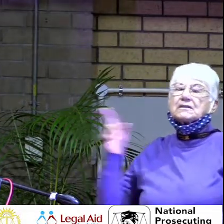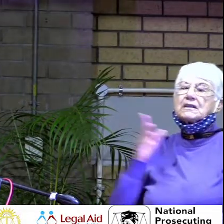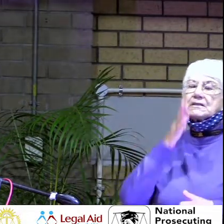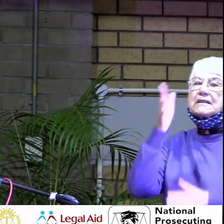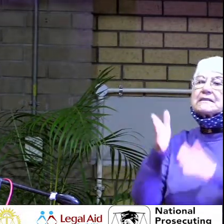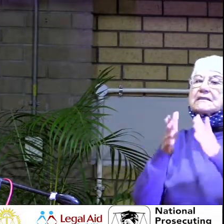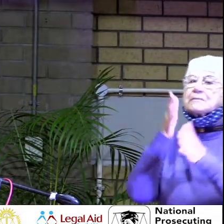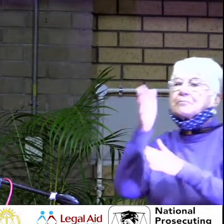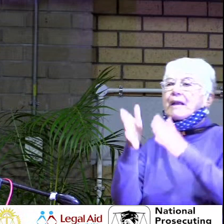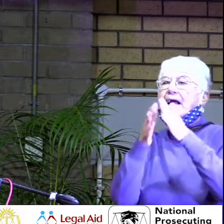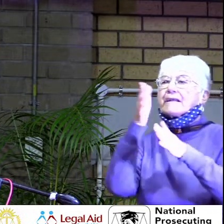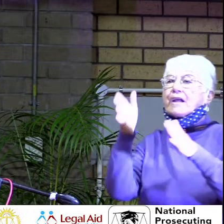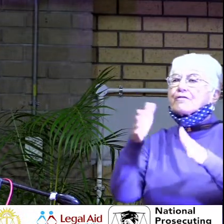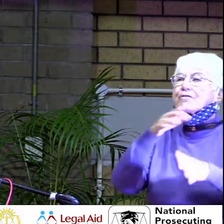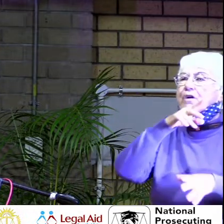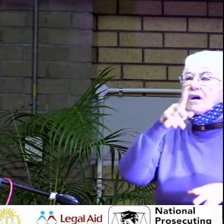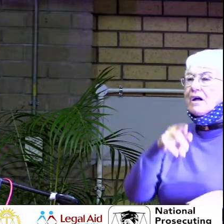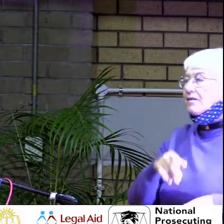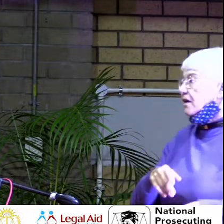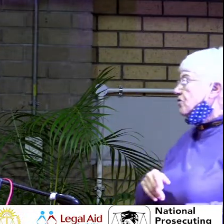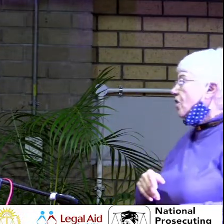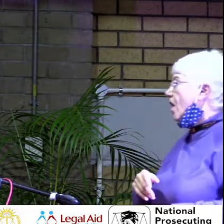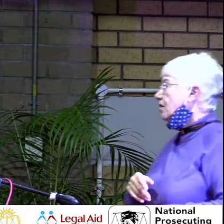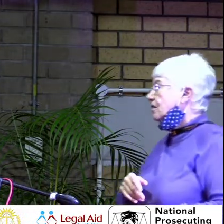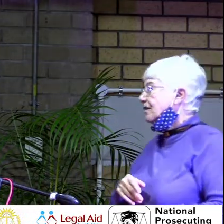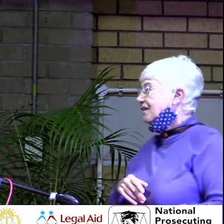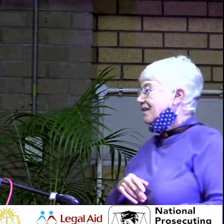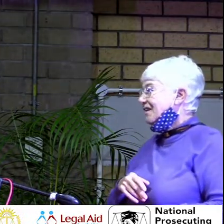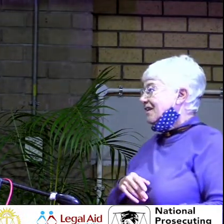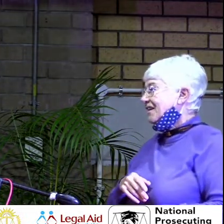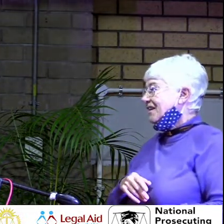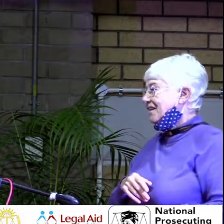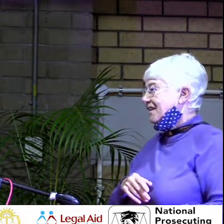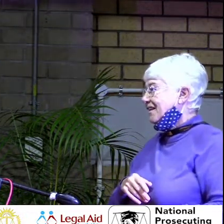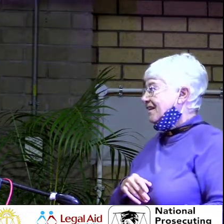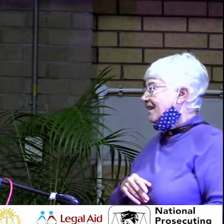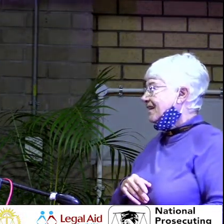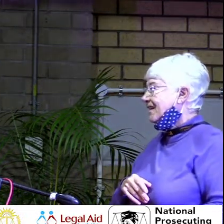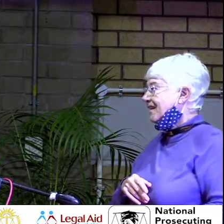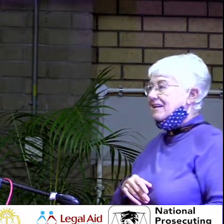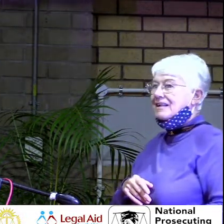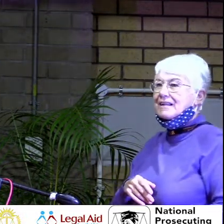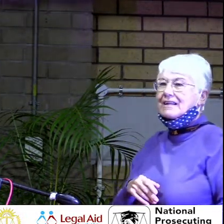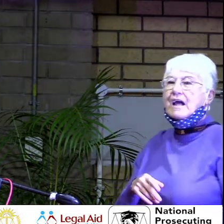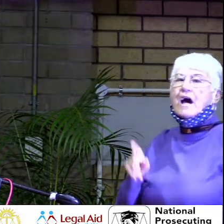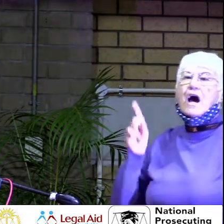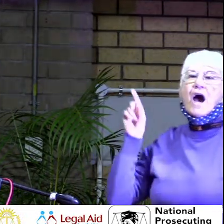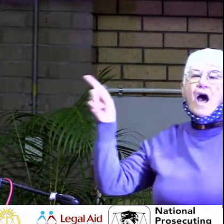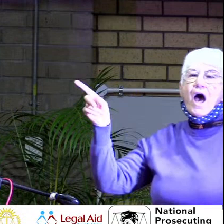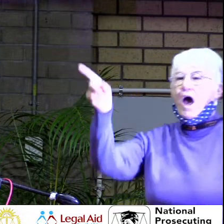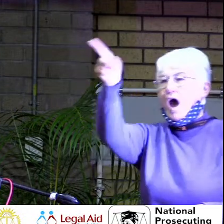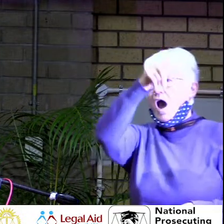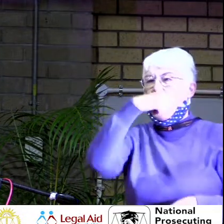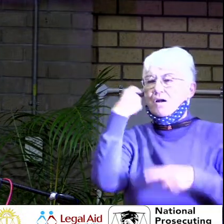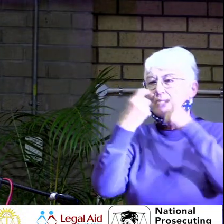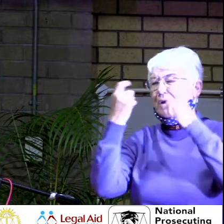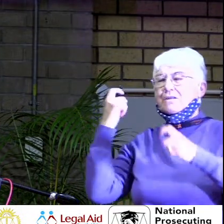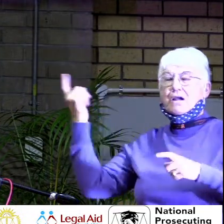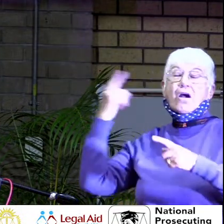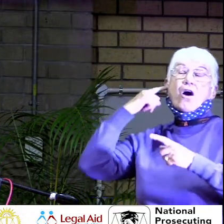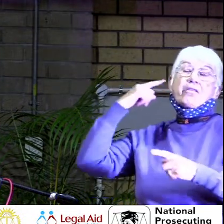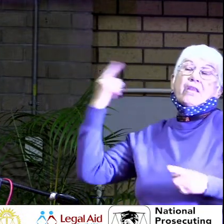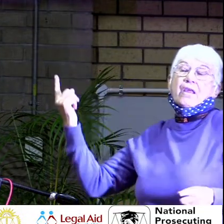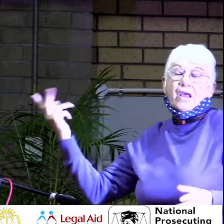wathetha inikezela umyalezo wenkxaso. Advocate Chris Nissen ke ngoku usuka